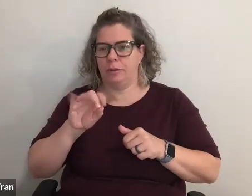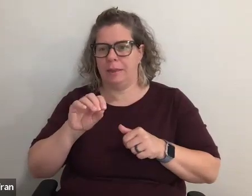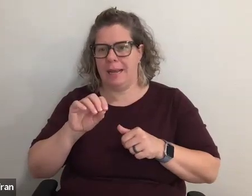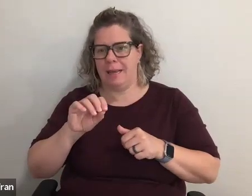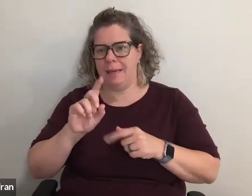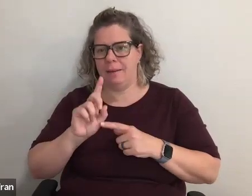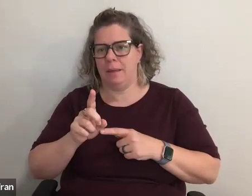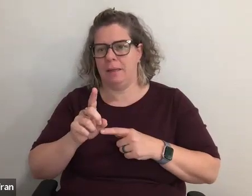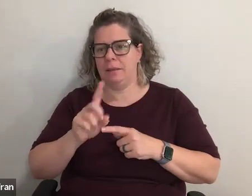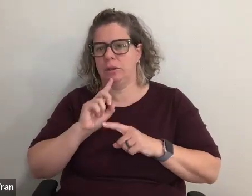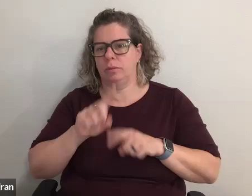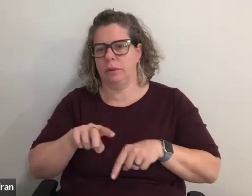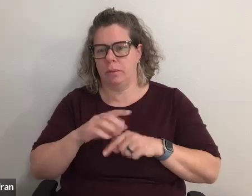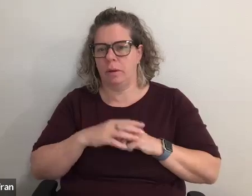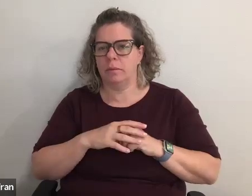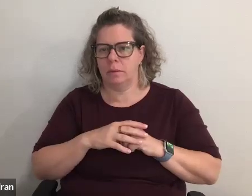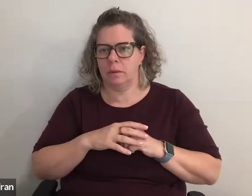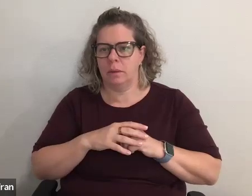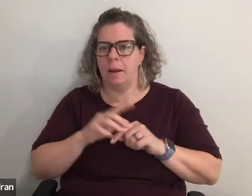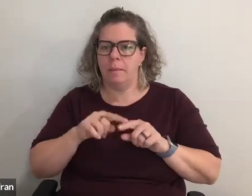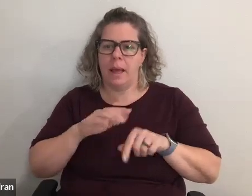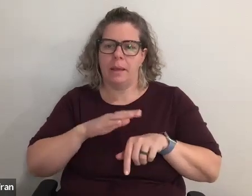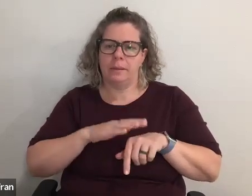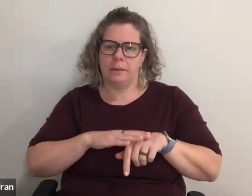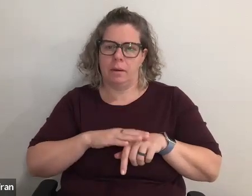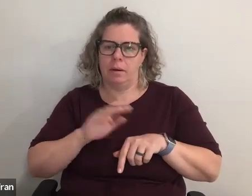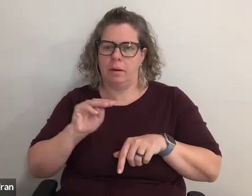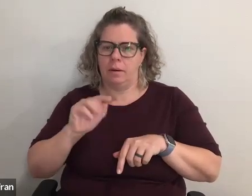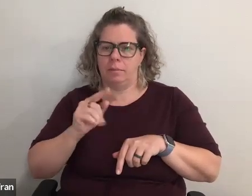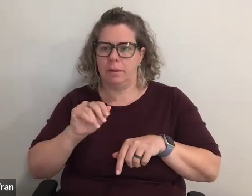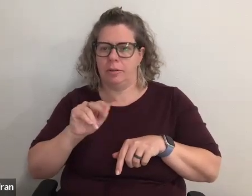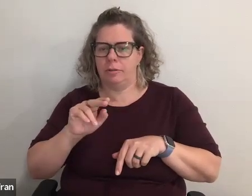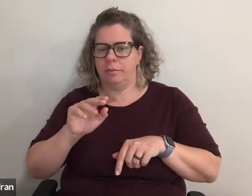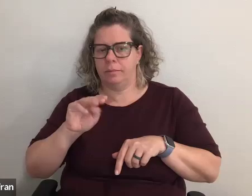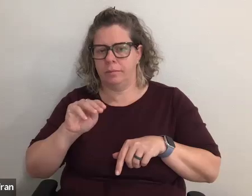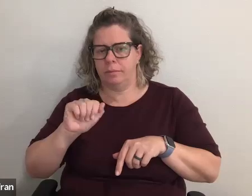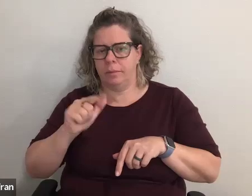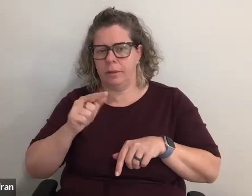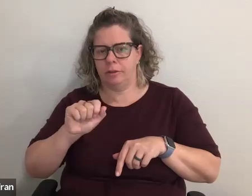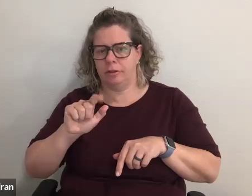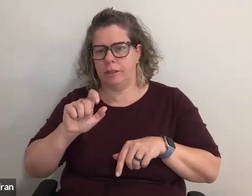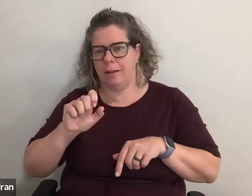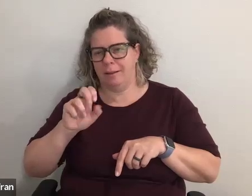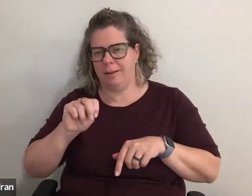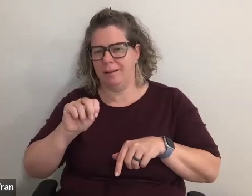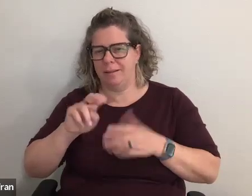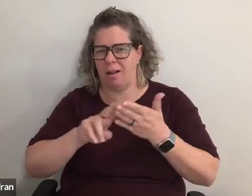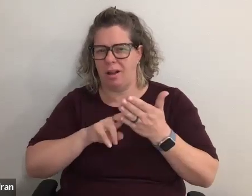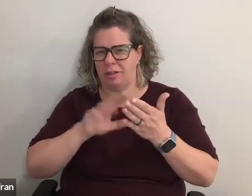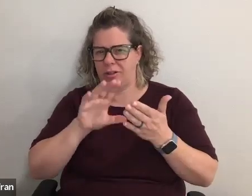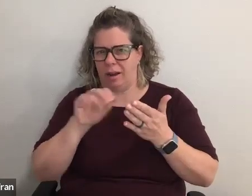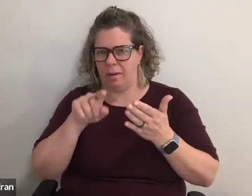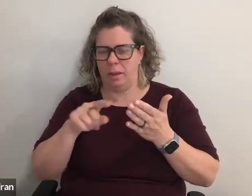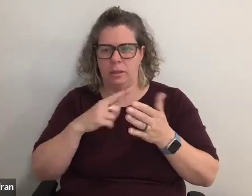to respond to that crisis. Based on Magellan's previous data that we've been well under those times in each of